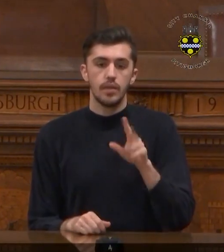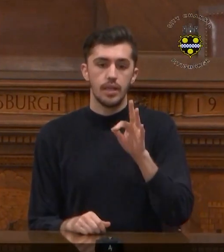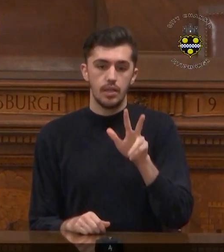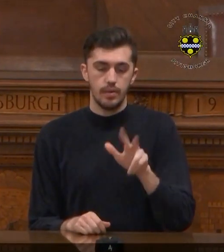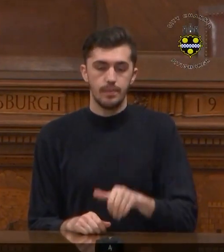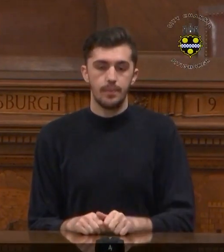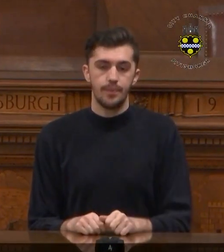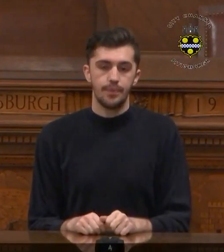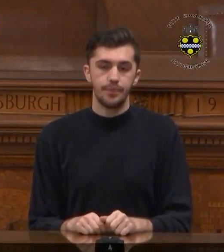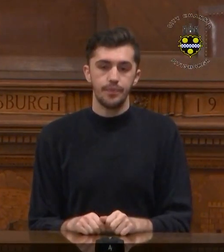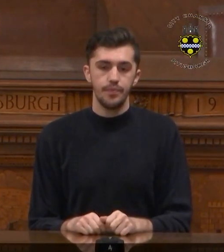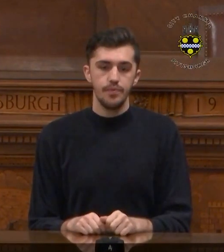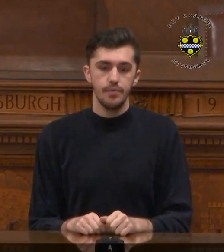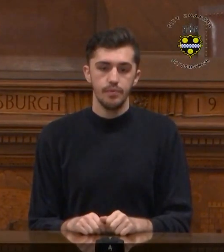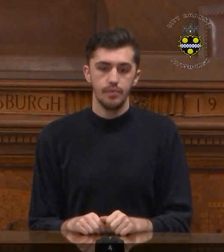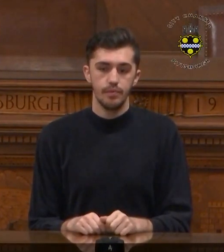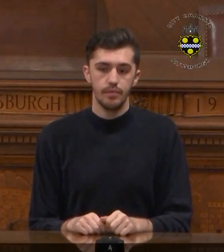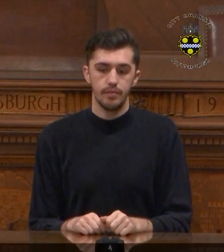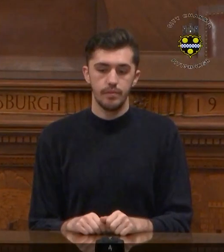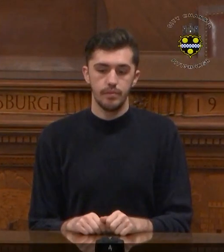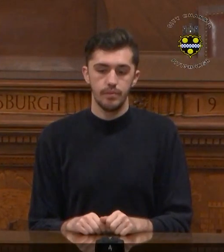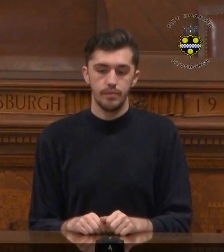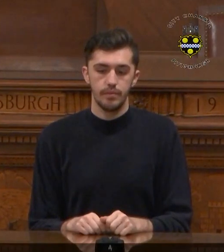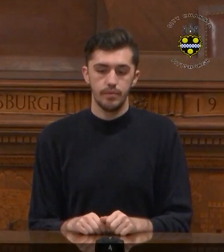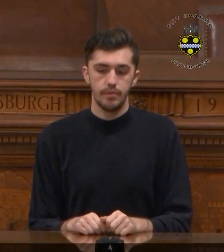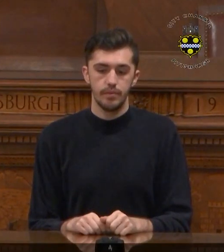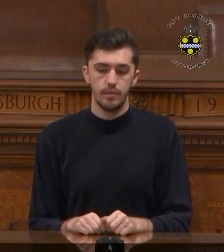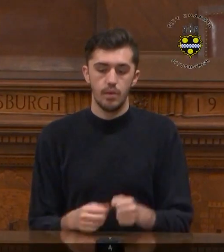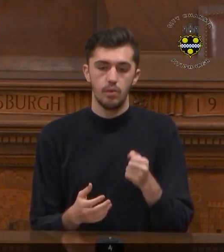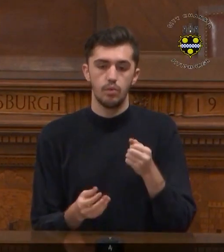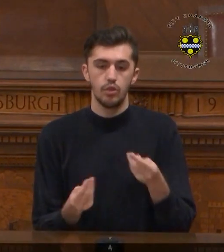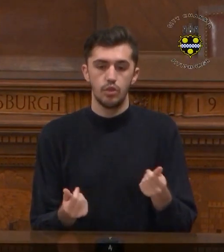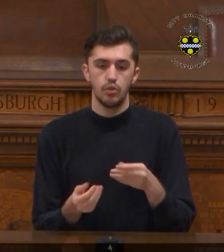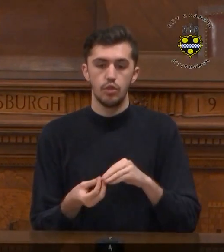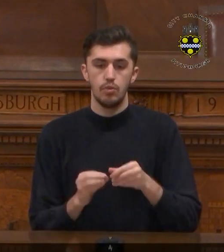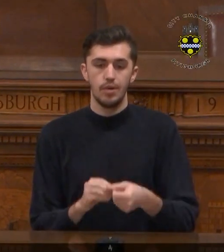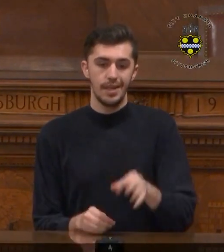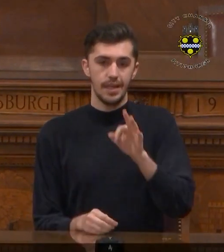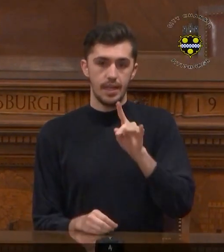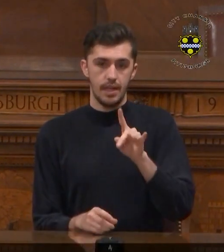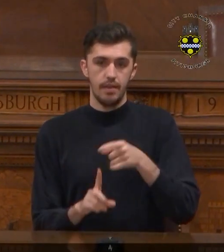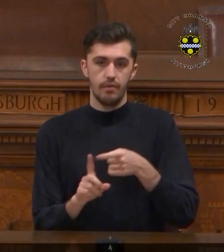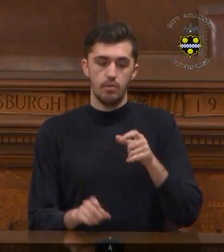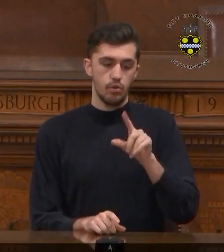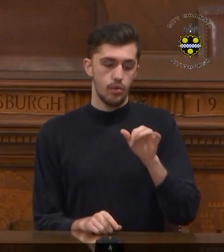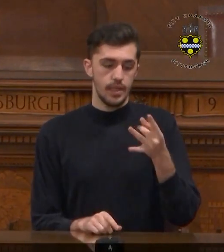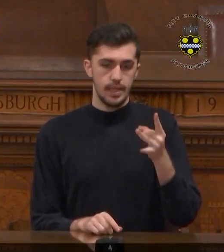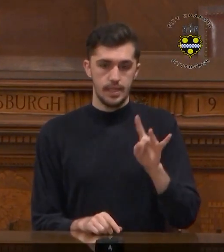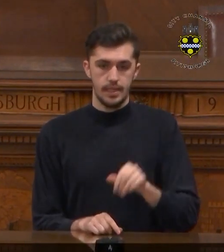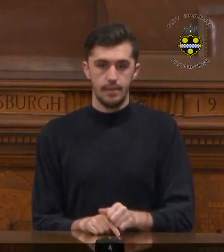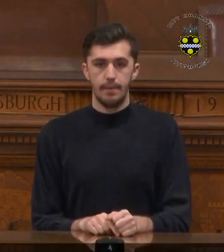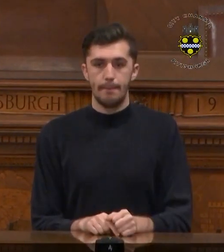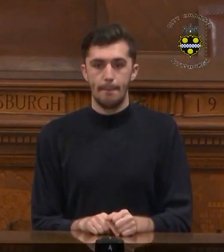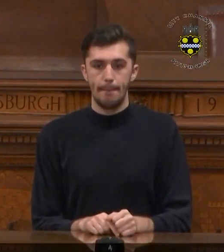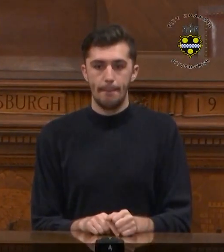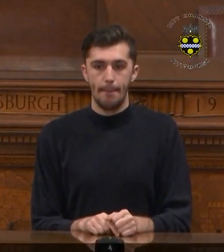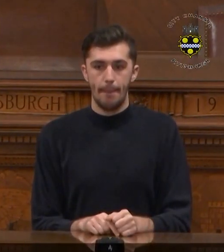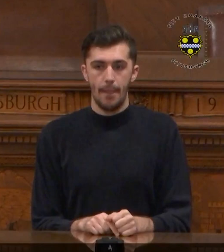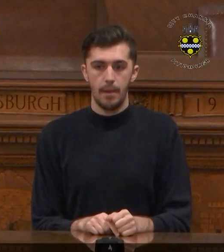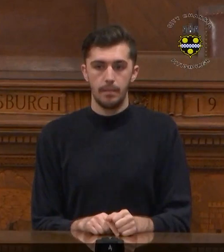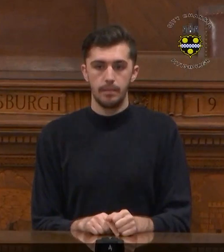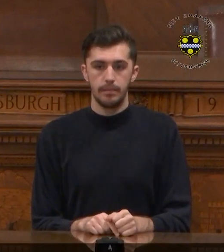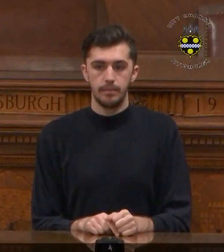2393, resolution amending and supplementing Resolution Number 98 of 2018 to account for bid